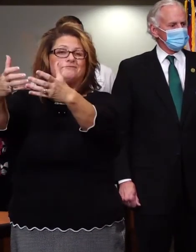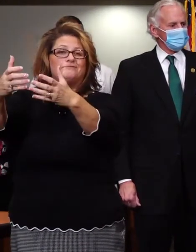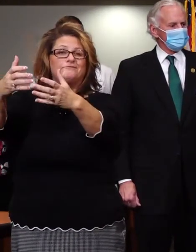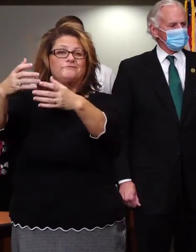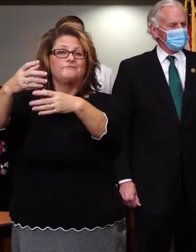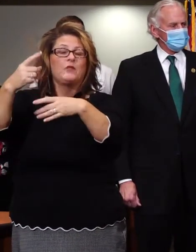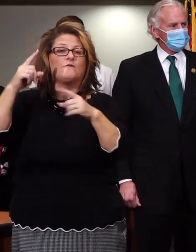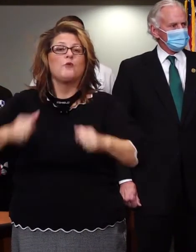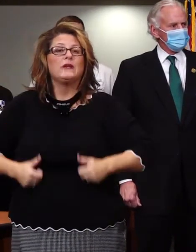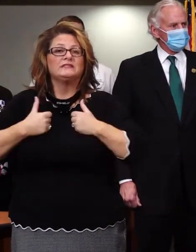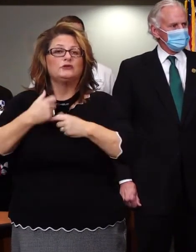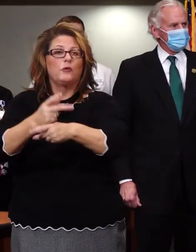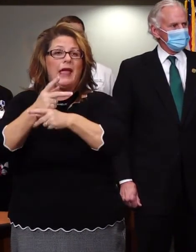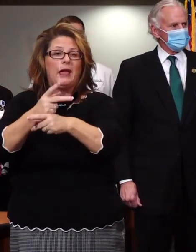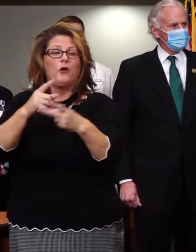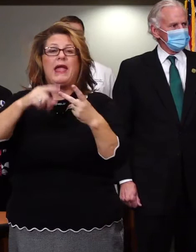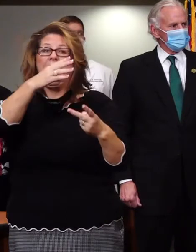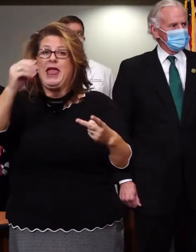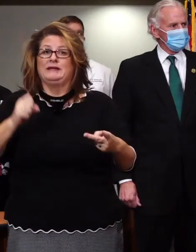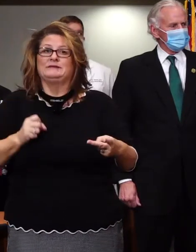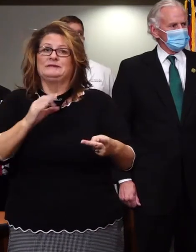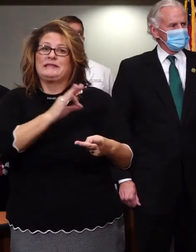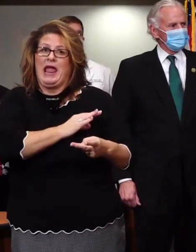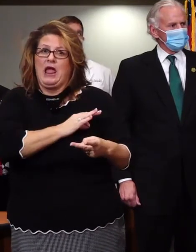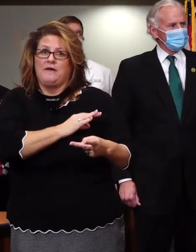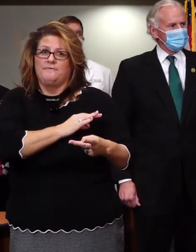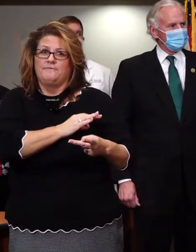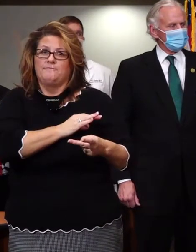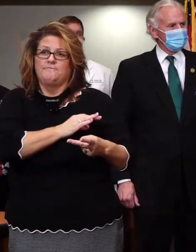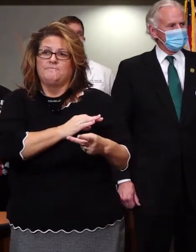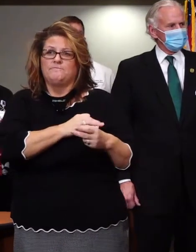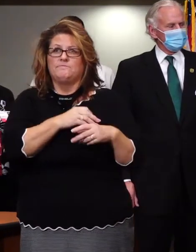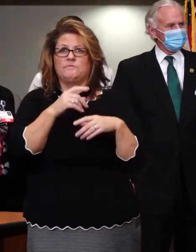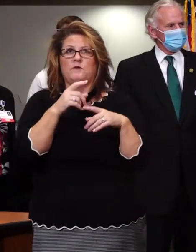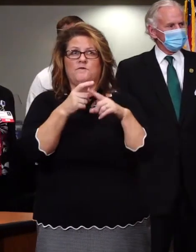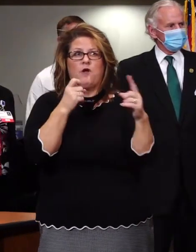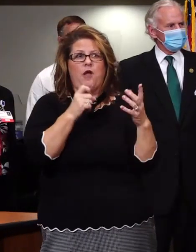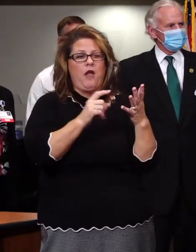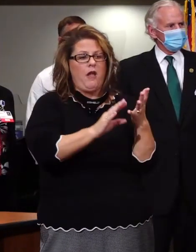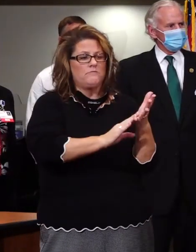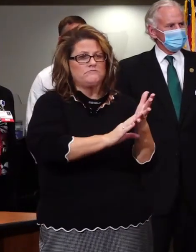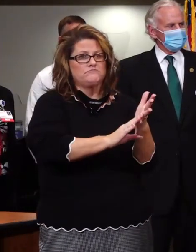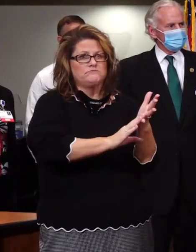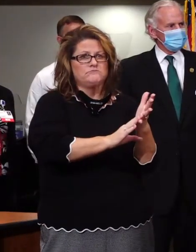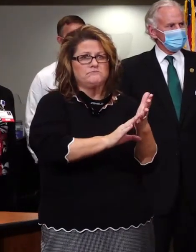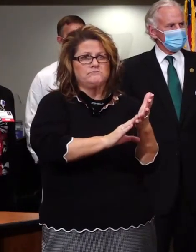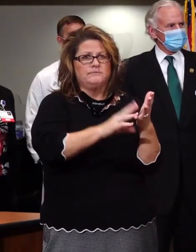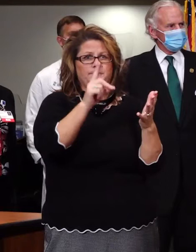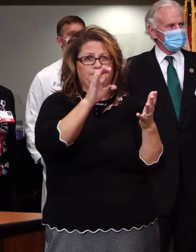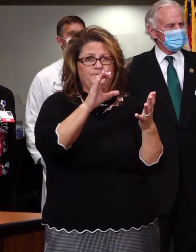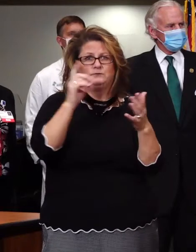facility residents and staff beginning at the end of the year and through the early part of 2021. The